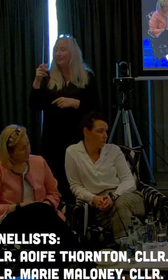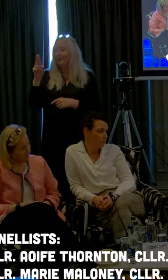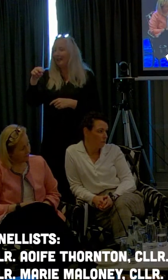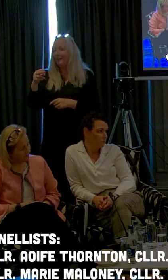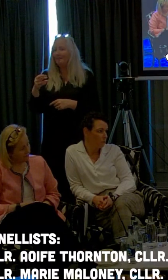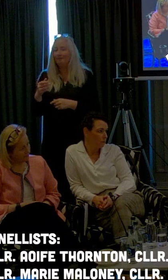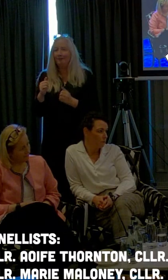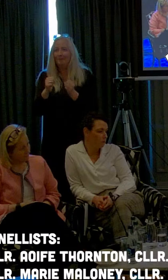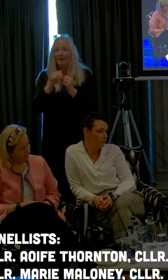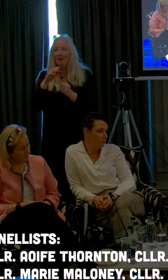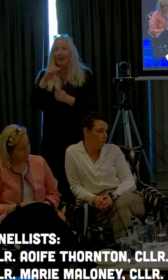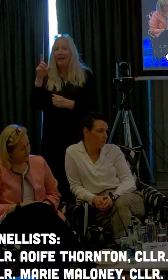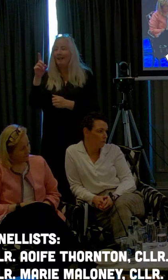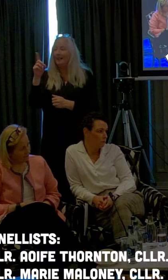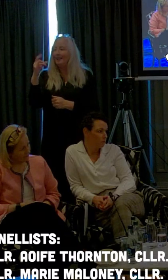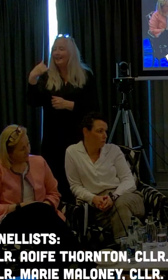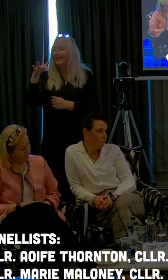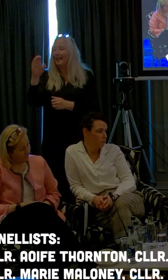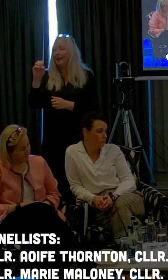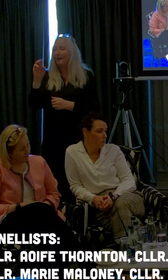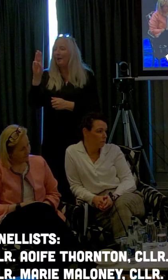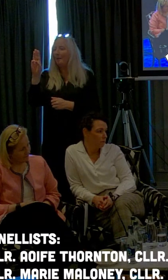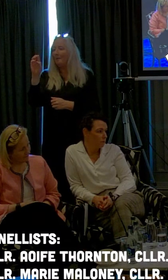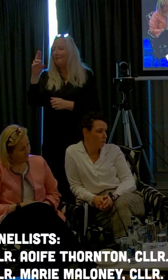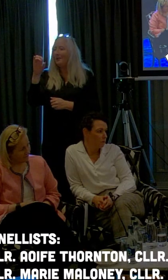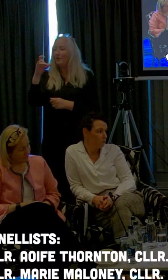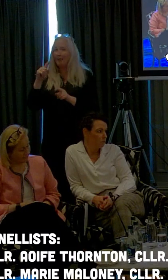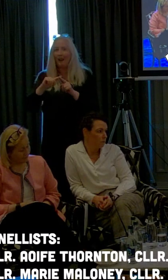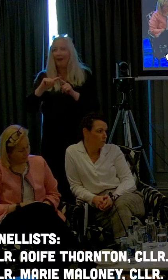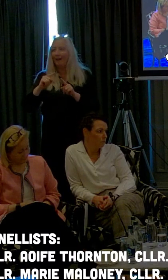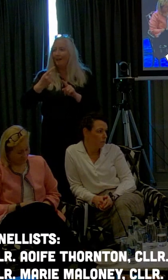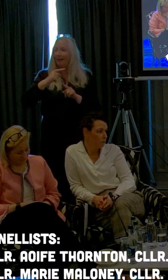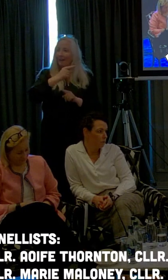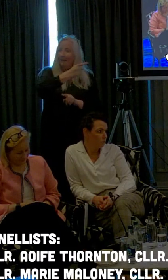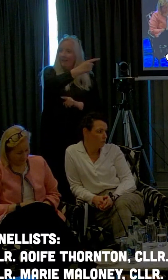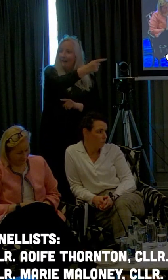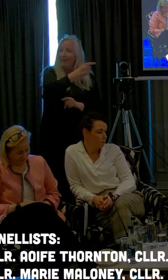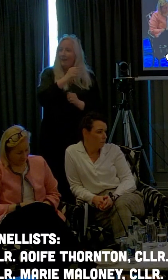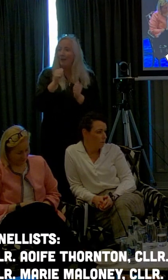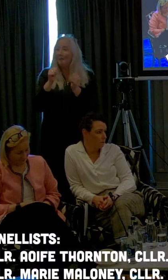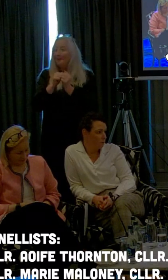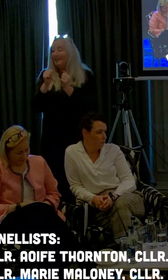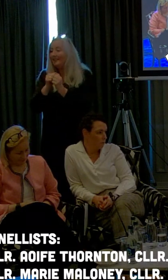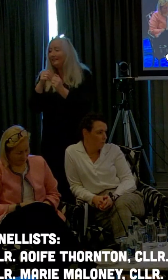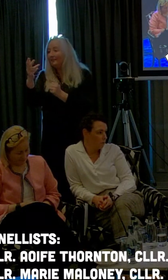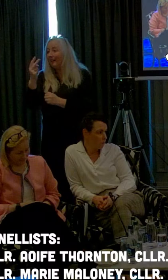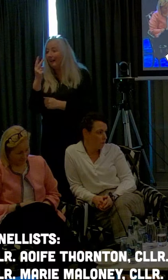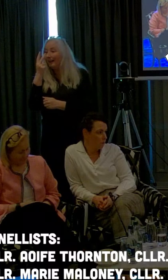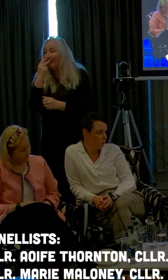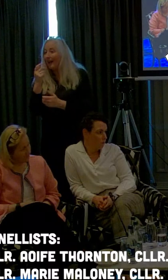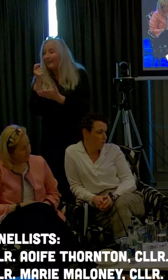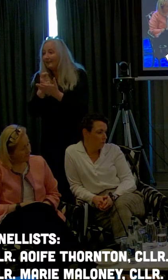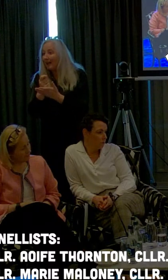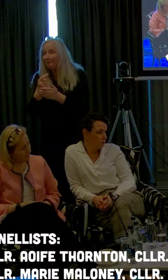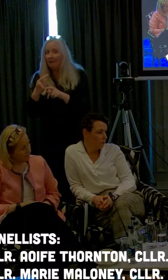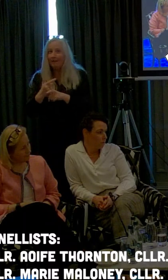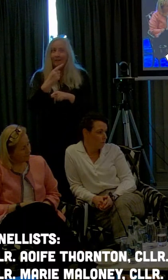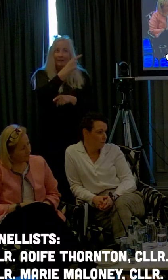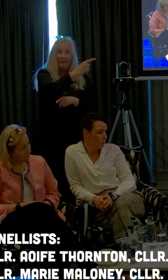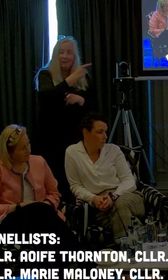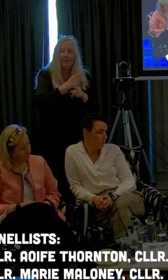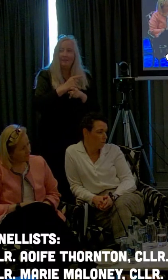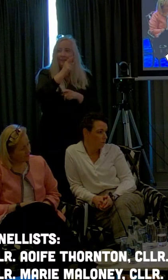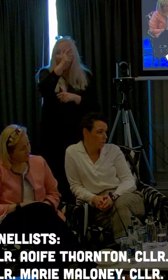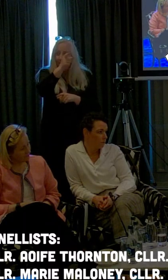Peninsula, you were out doing clinics for the whole day out around meetings at night time and things. So it does interfere. So you do